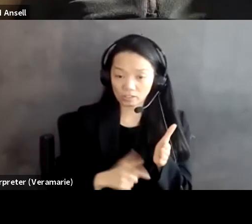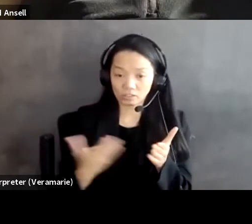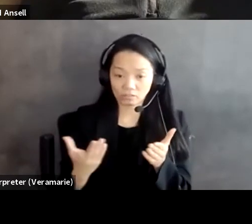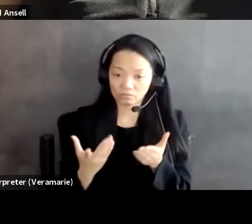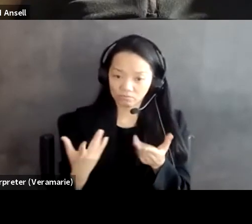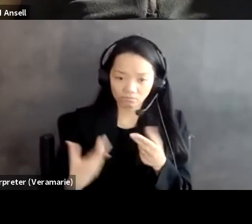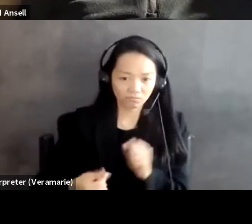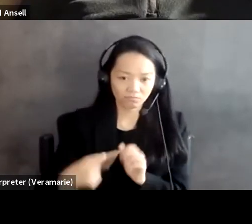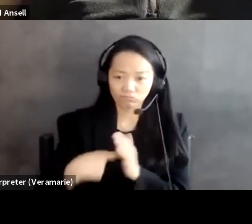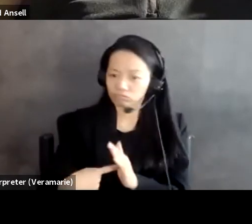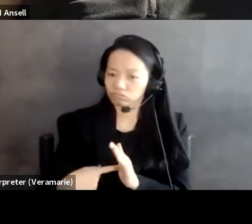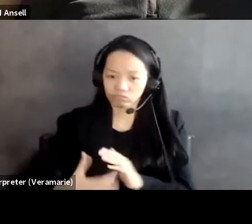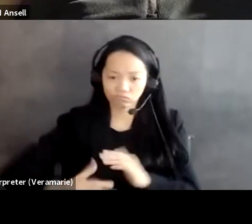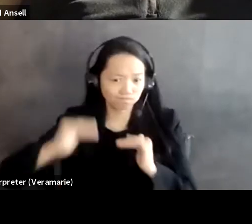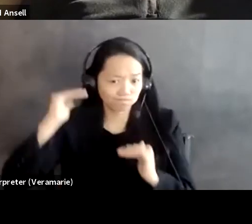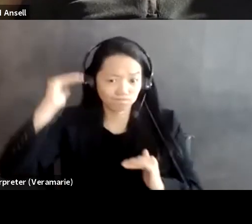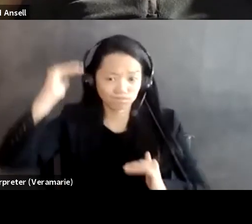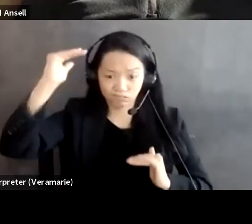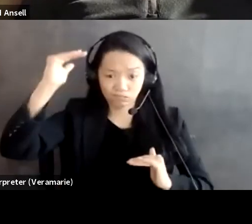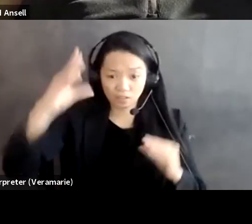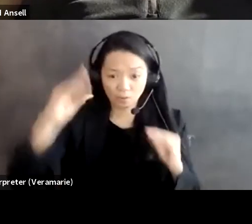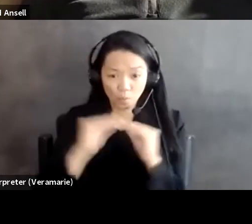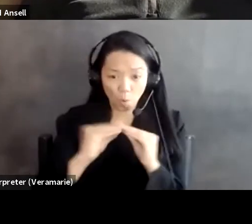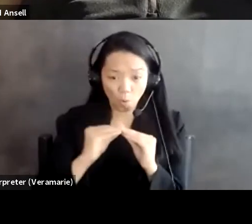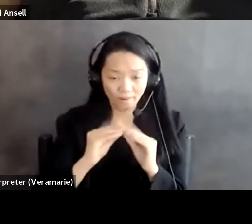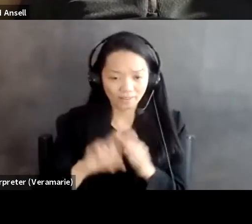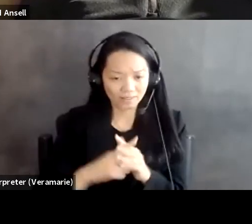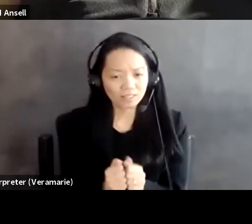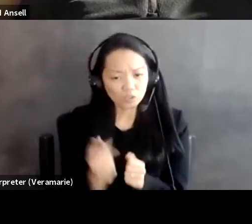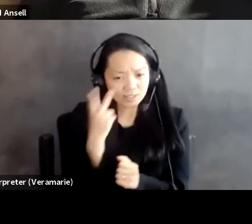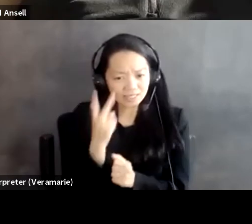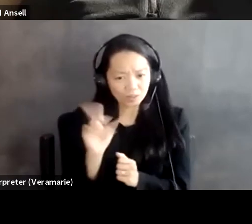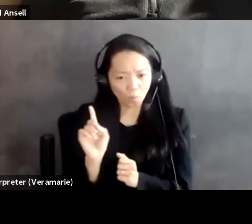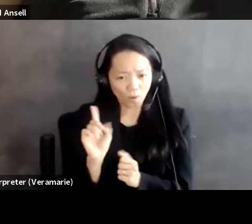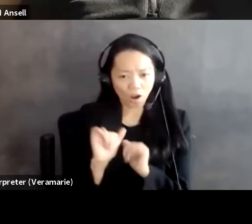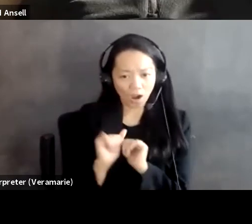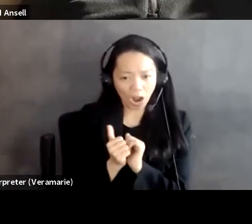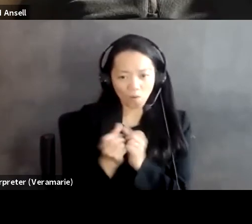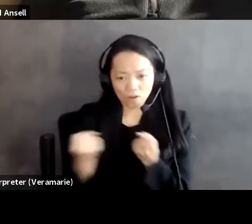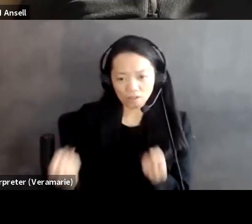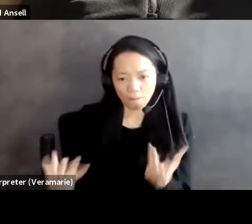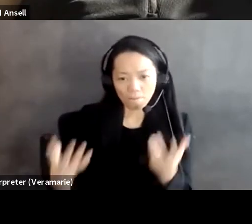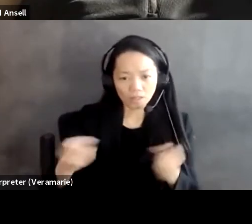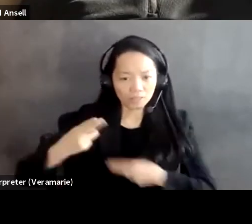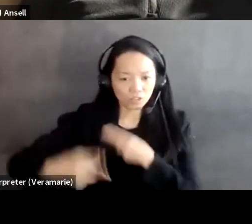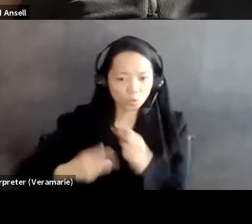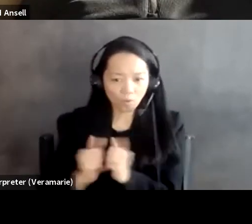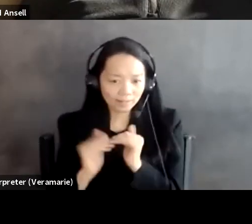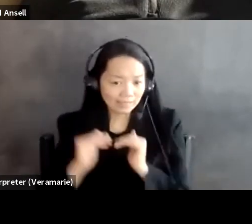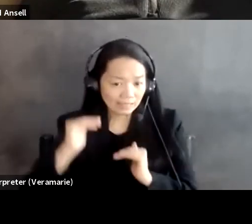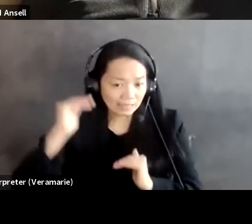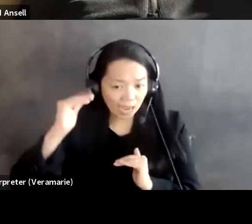Rooted in Policy, just months ago. Do you see a starting place to unravel the multiple historical inequities?